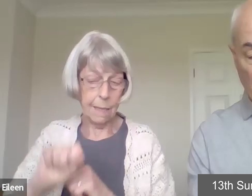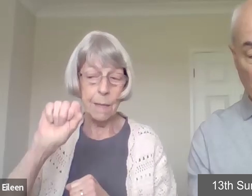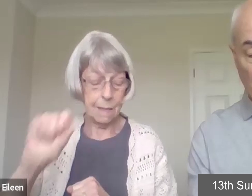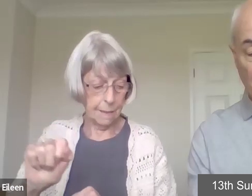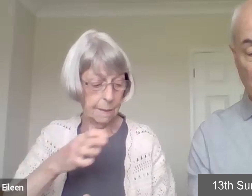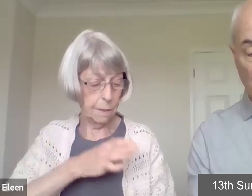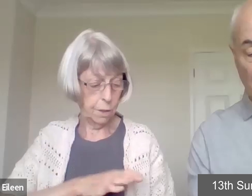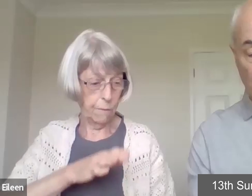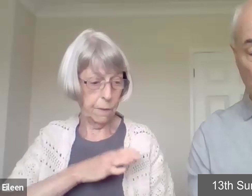became his servant.